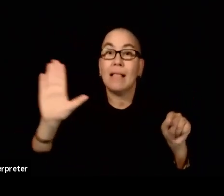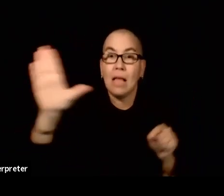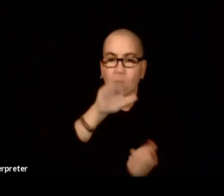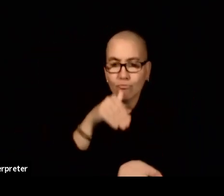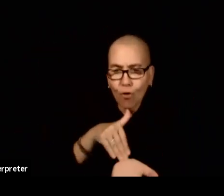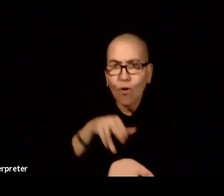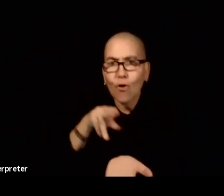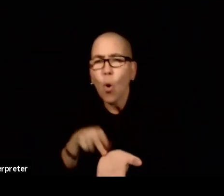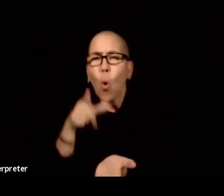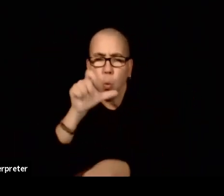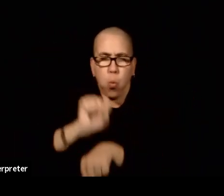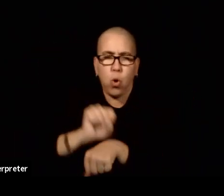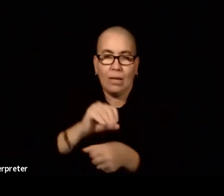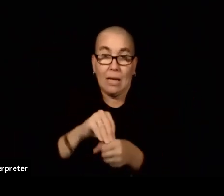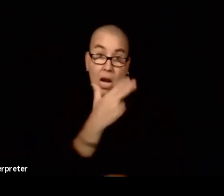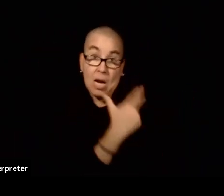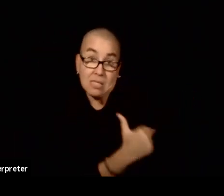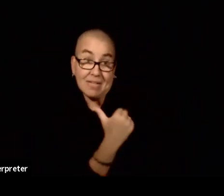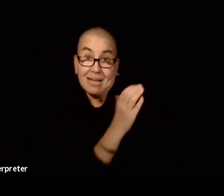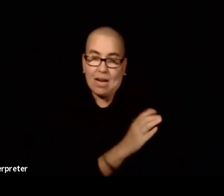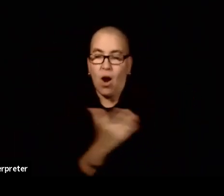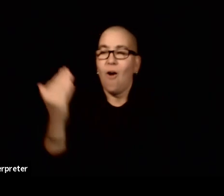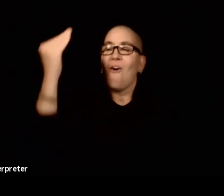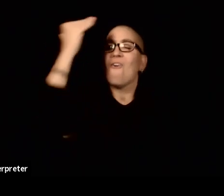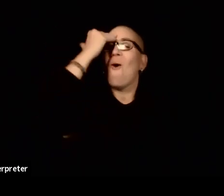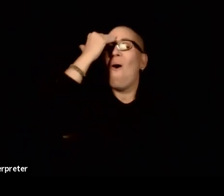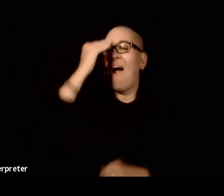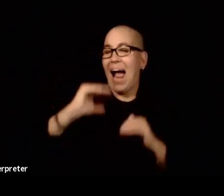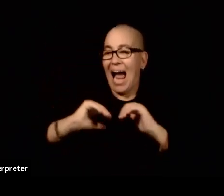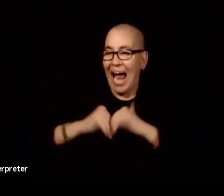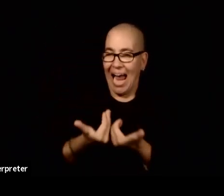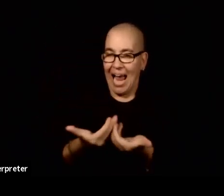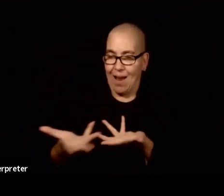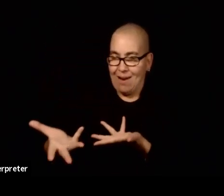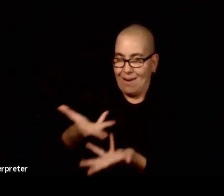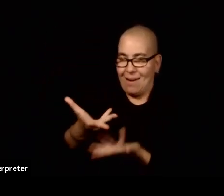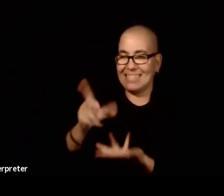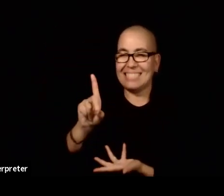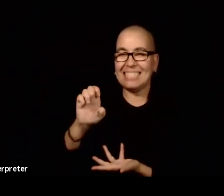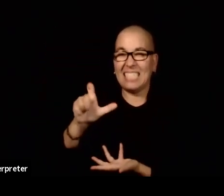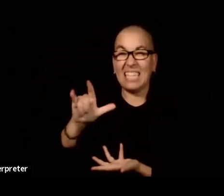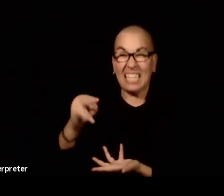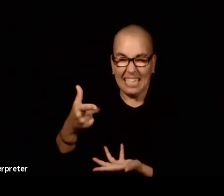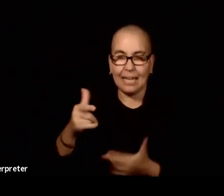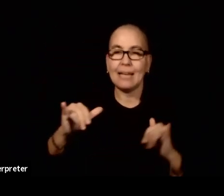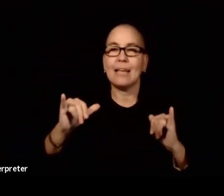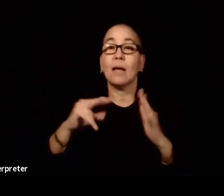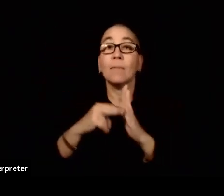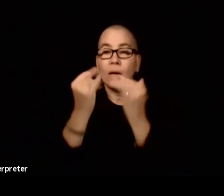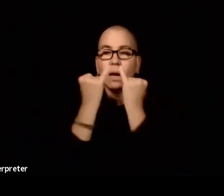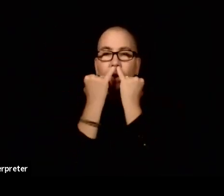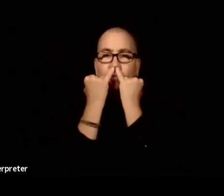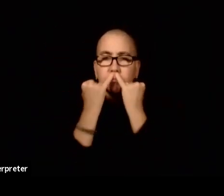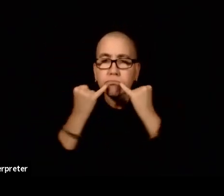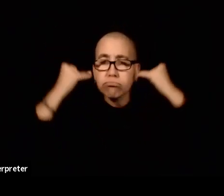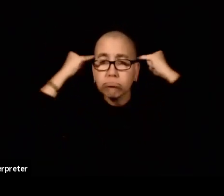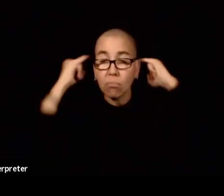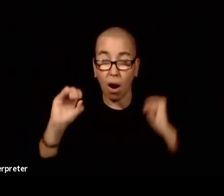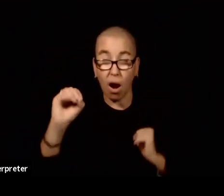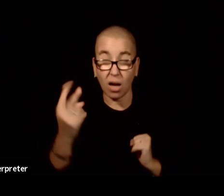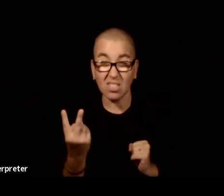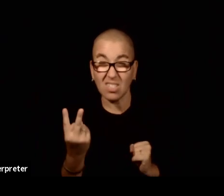protocols, earlier intervention with oxygen therapy. And in fact, if Dr. Shacker is still on the line, I'd invite him to comment